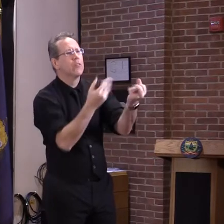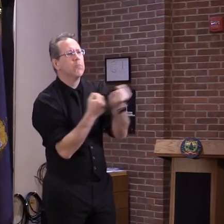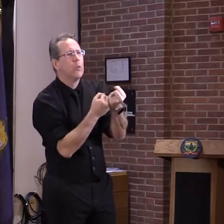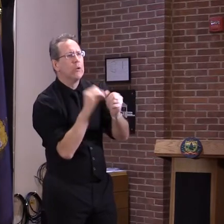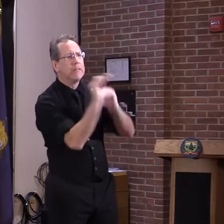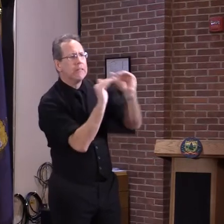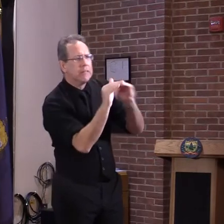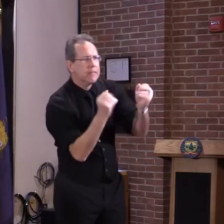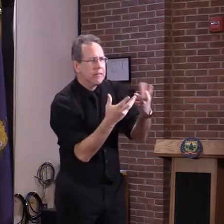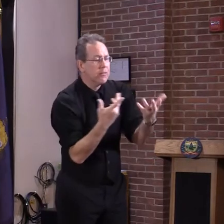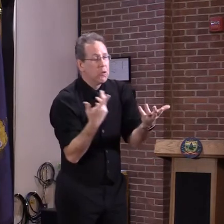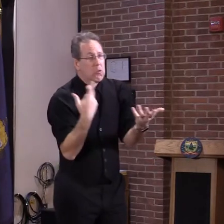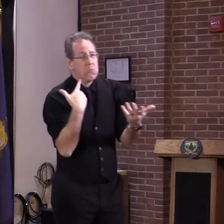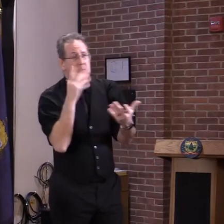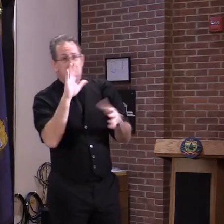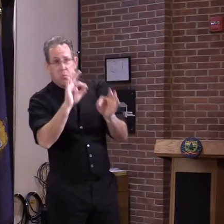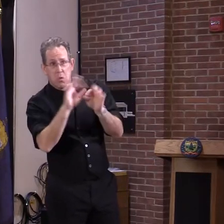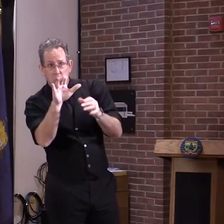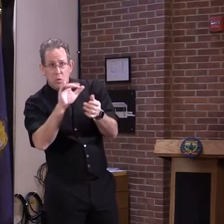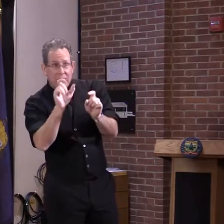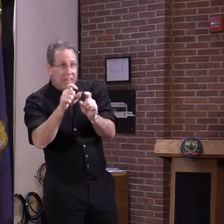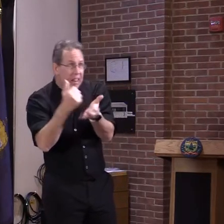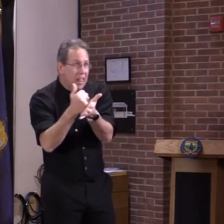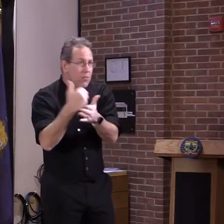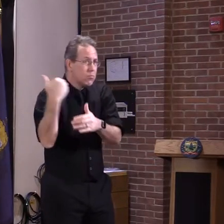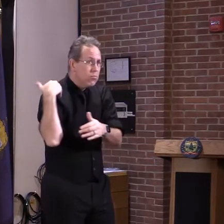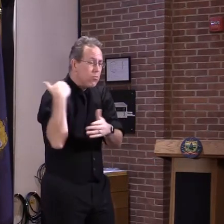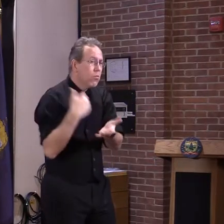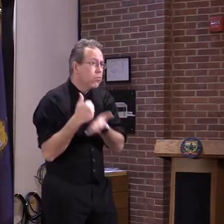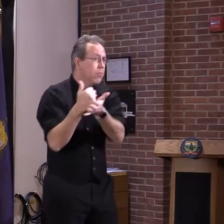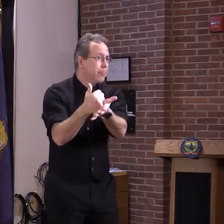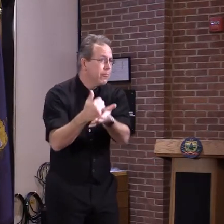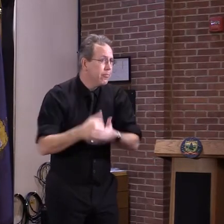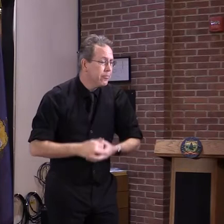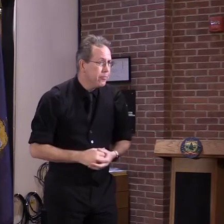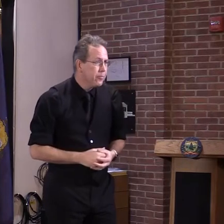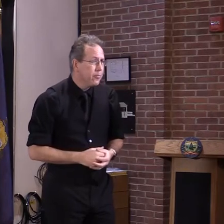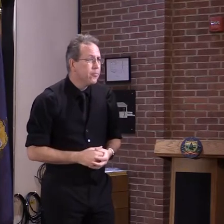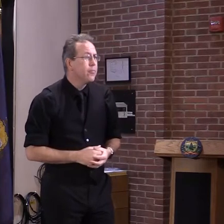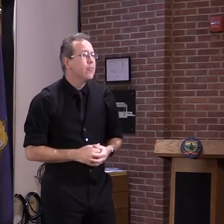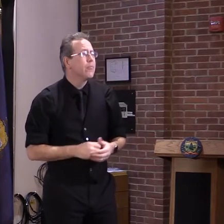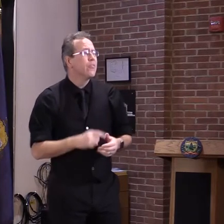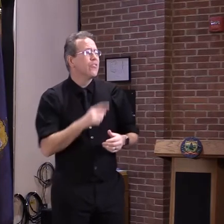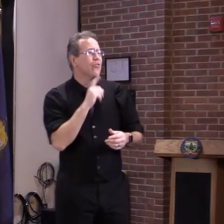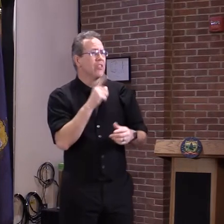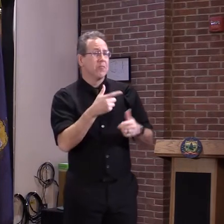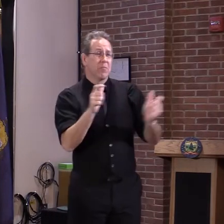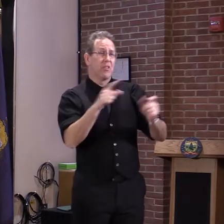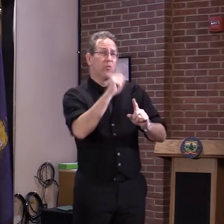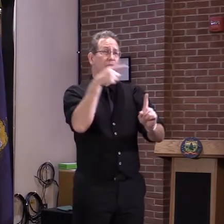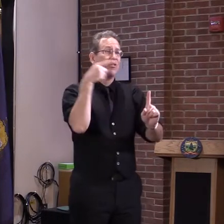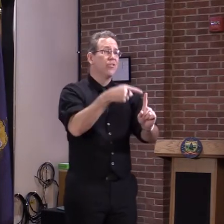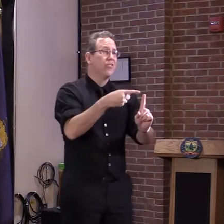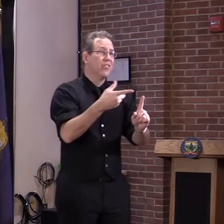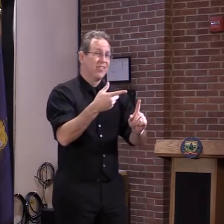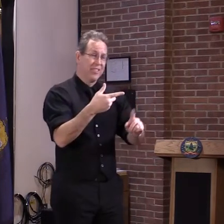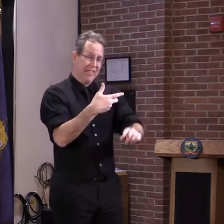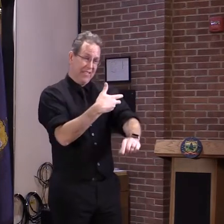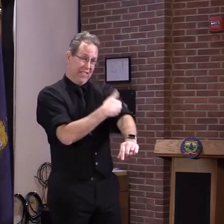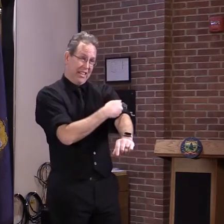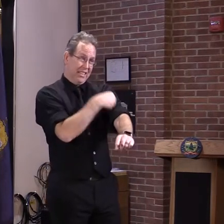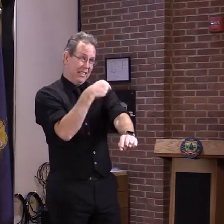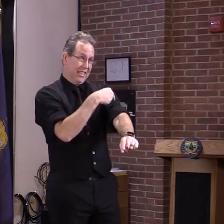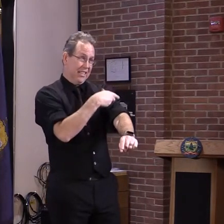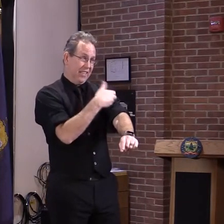that line because I know it's very real in the landscape. The larger question of mandatory vaccines, there is, as you refer to,